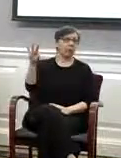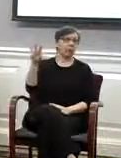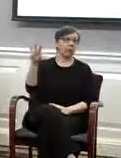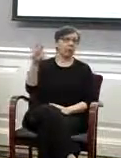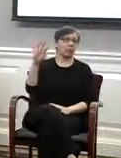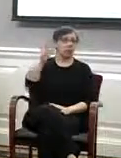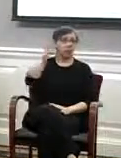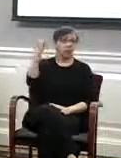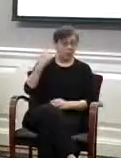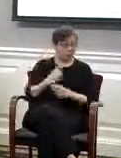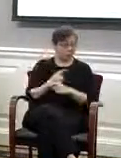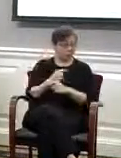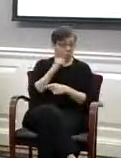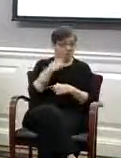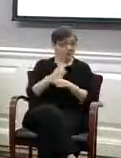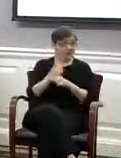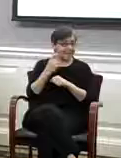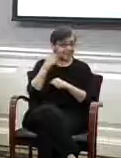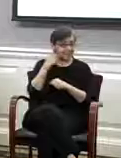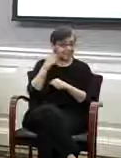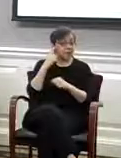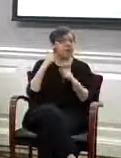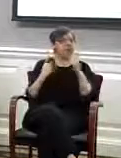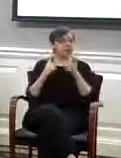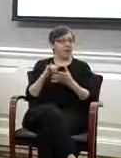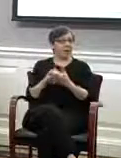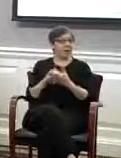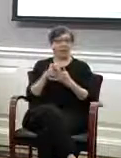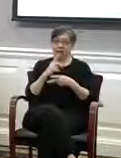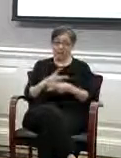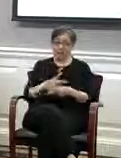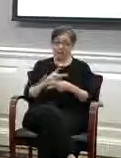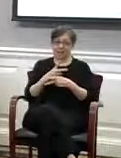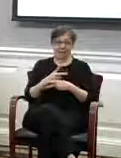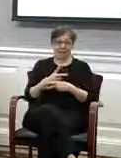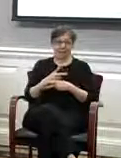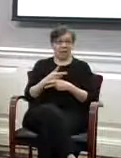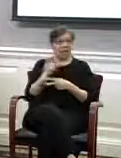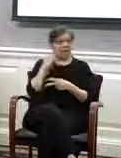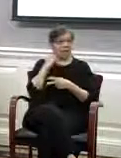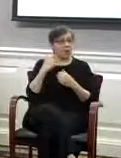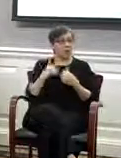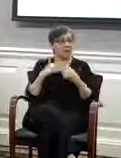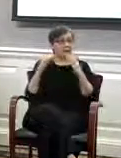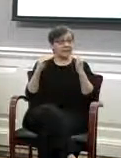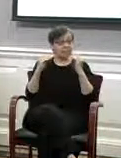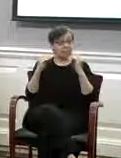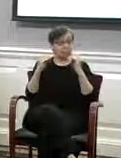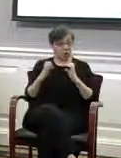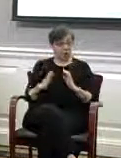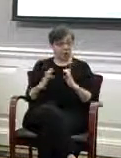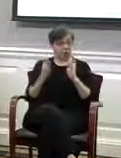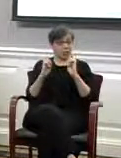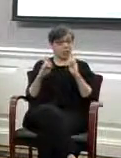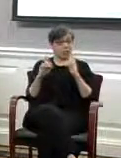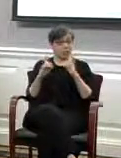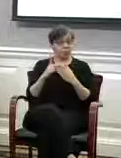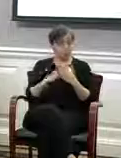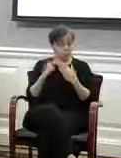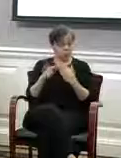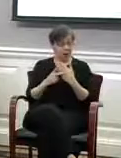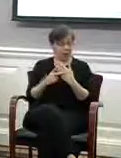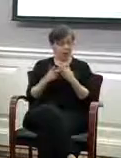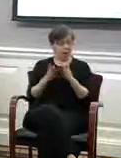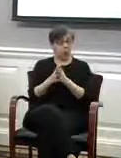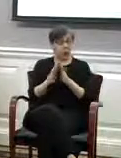it's counterproductive. So one can think about that very carefully. If we ever have a teacher education program widespread enough that